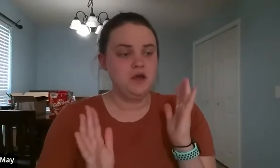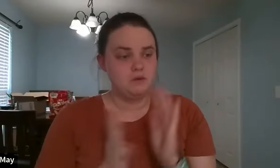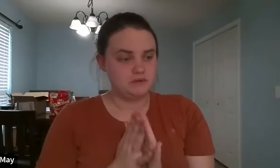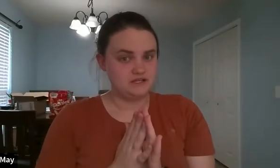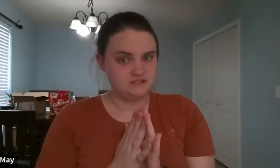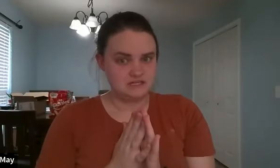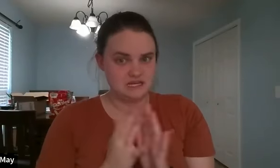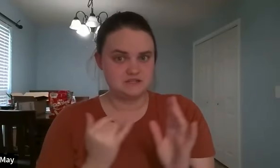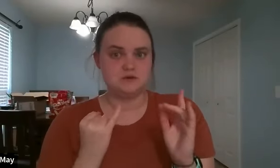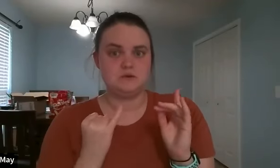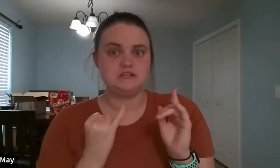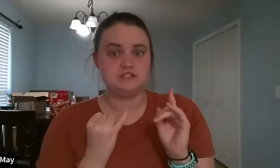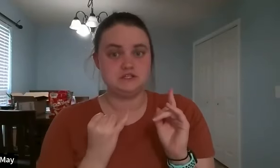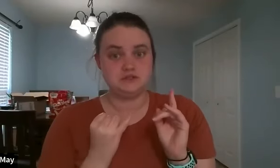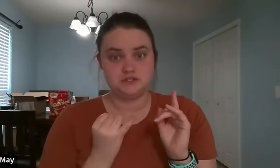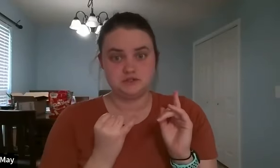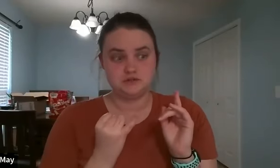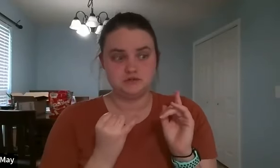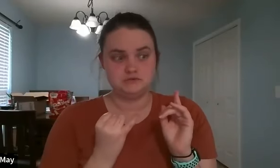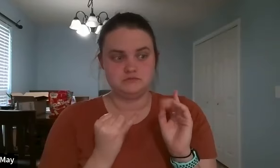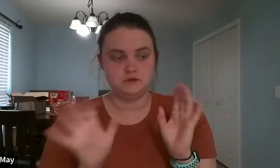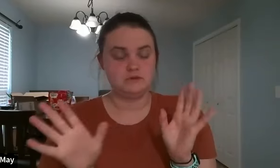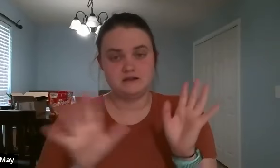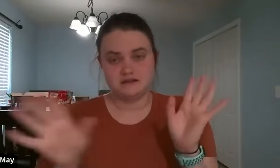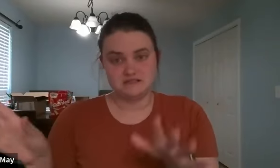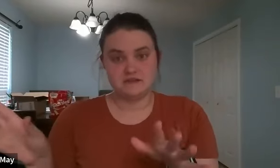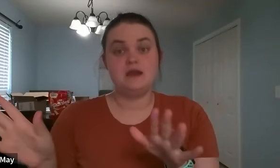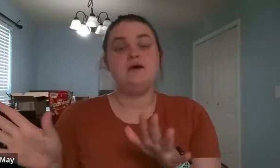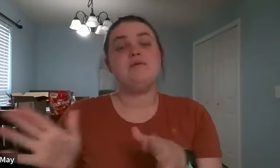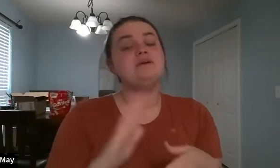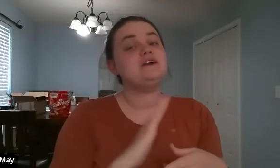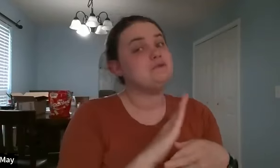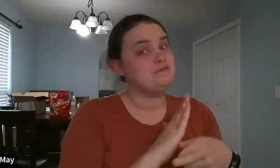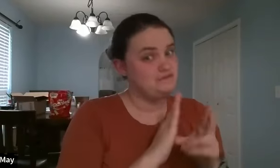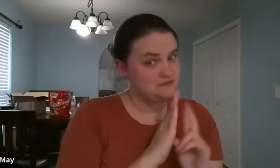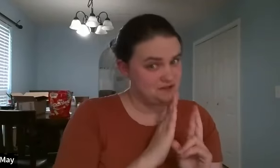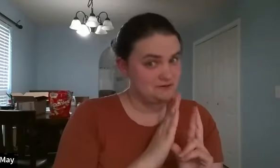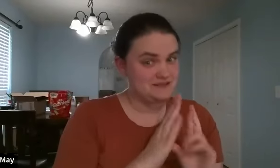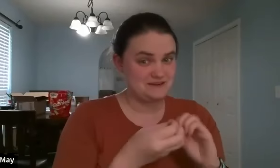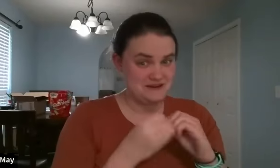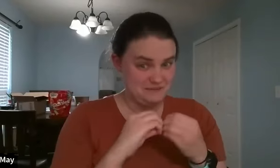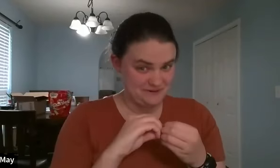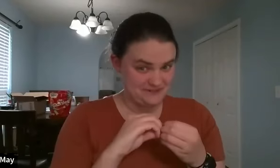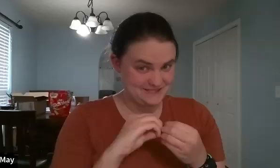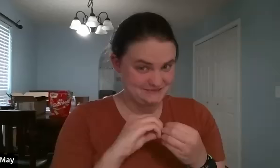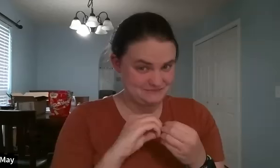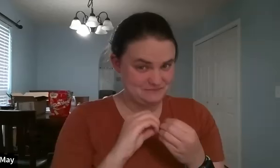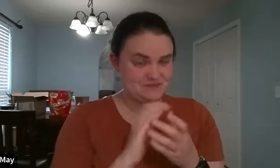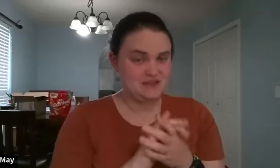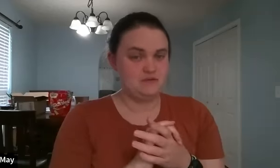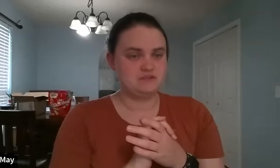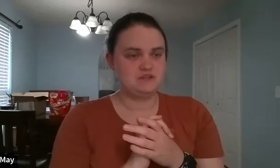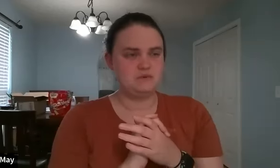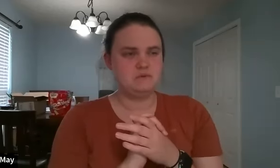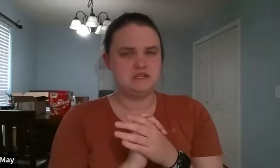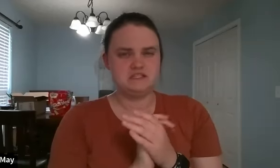What we're going to do today is we're going to do, well, I already said that. What we're going to review is our numbers. So we went to